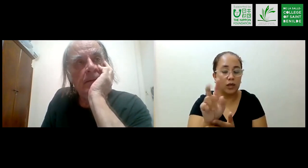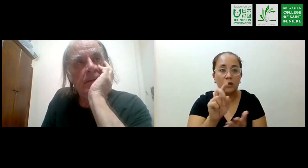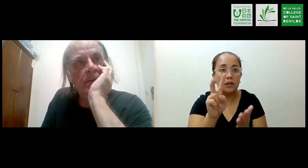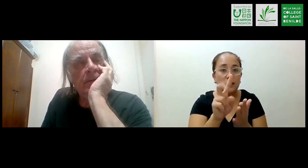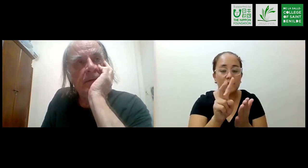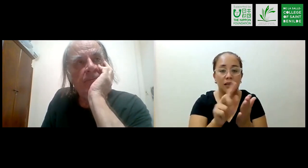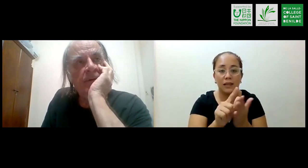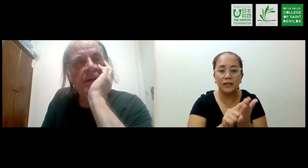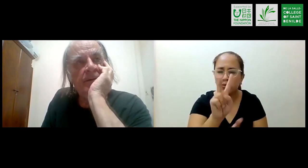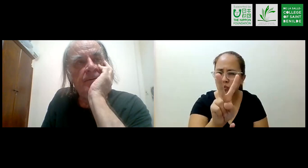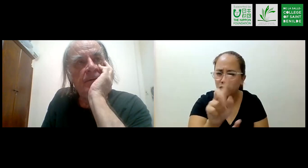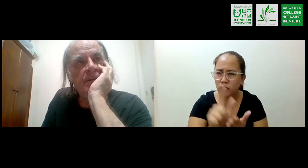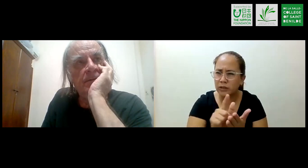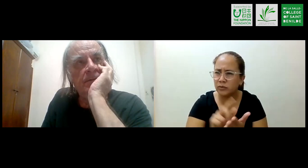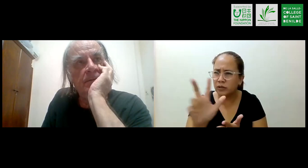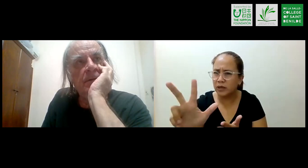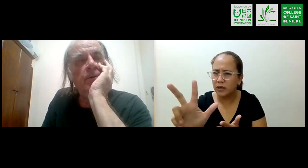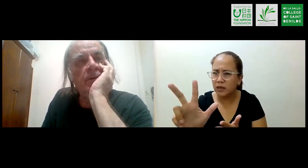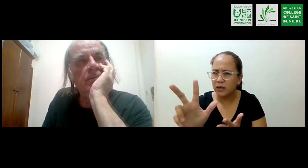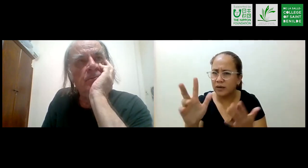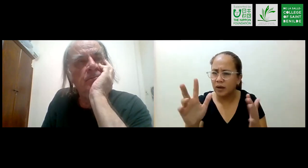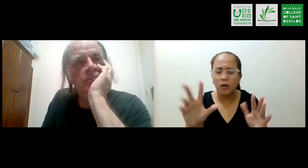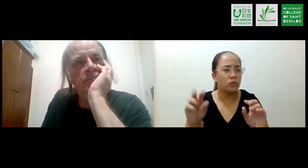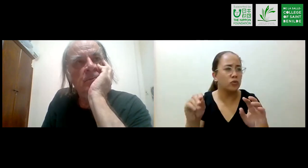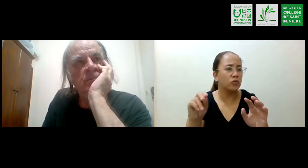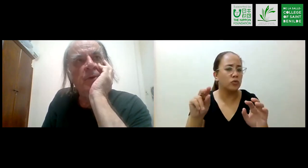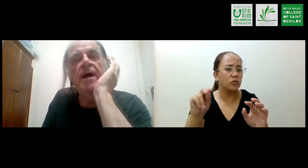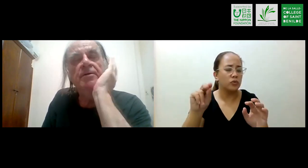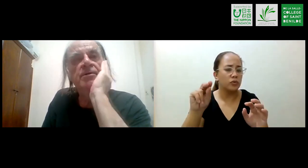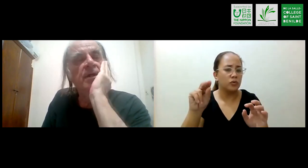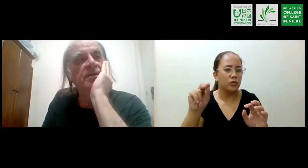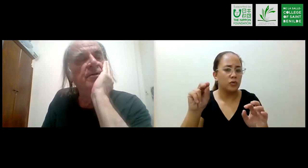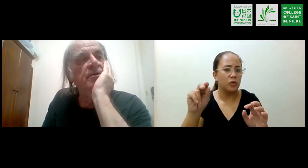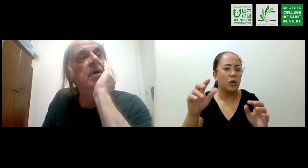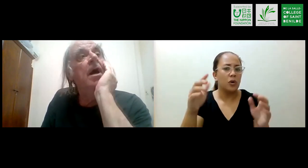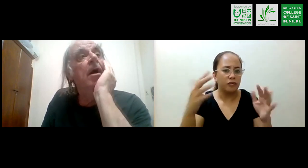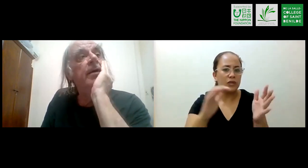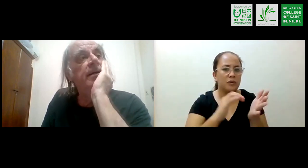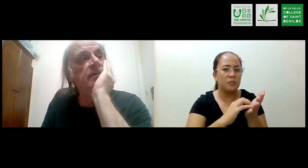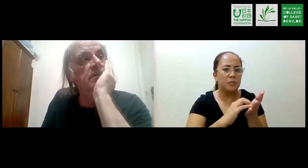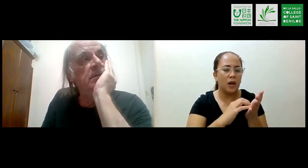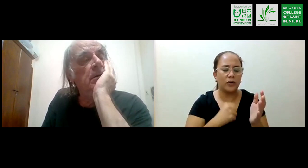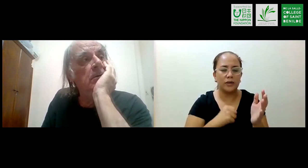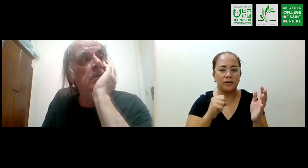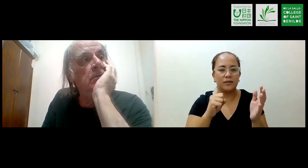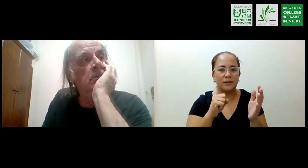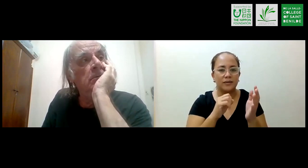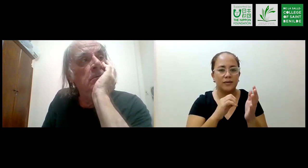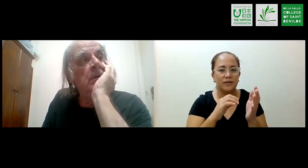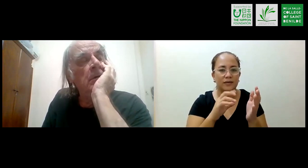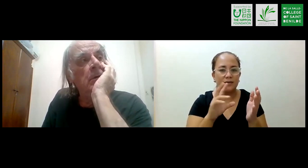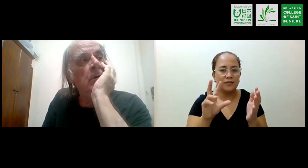I think, or have we not answered lesson? No, we practiced with lesson 2. Okay,